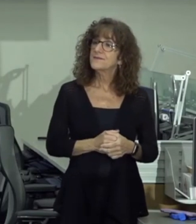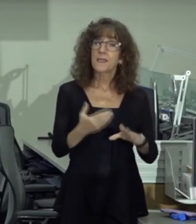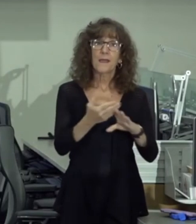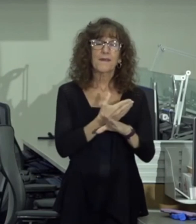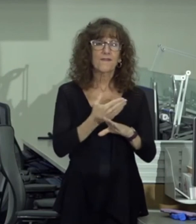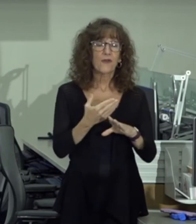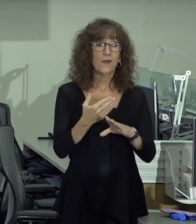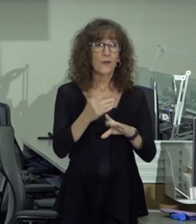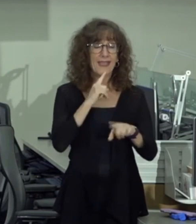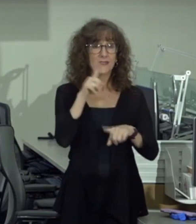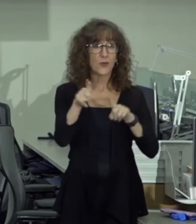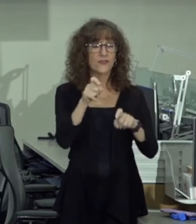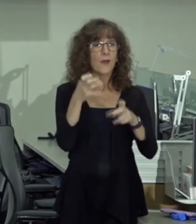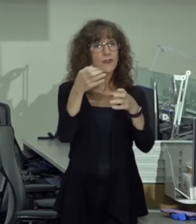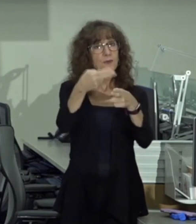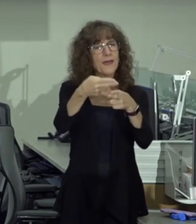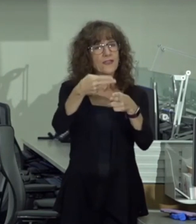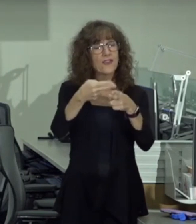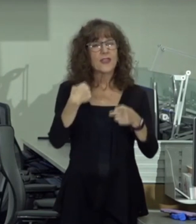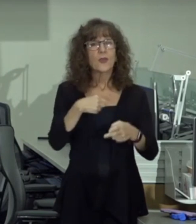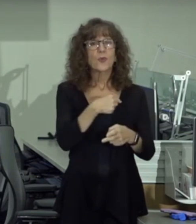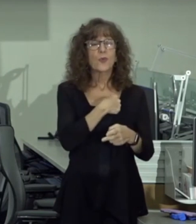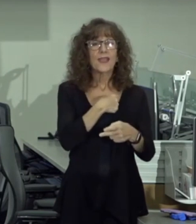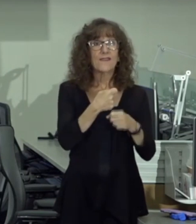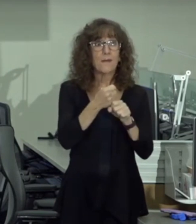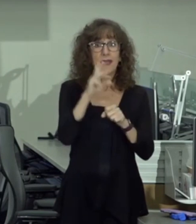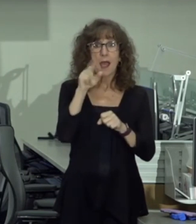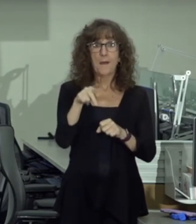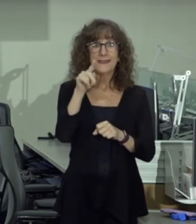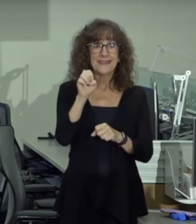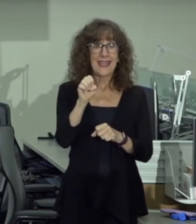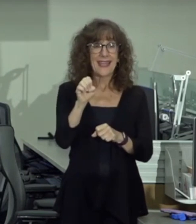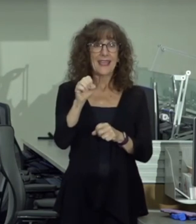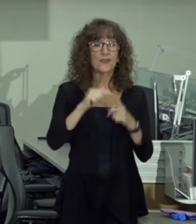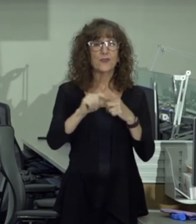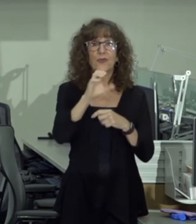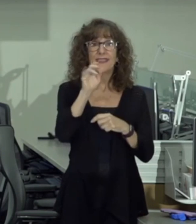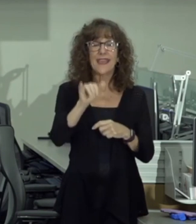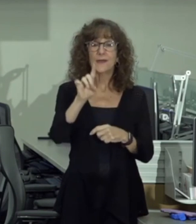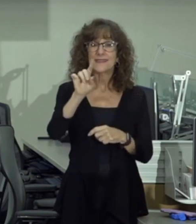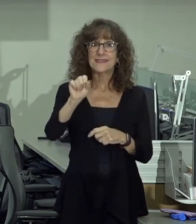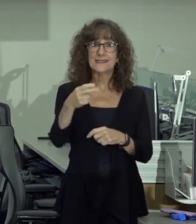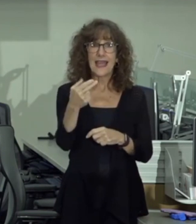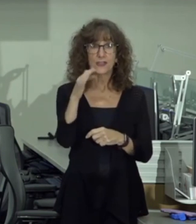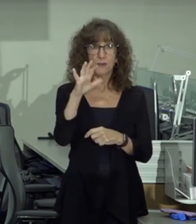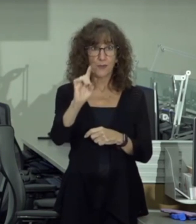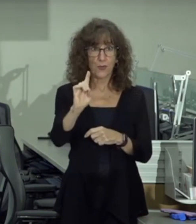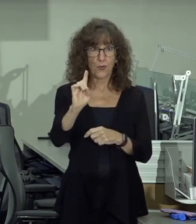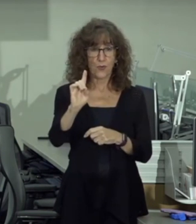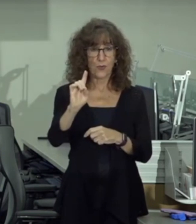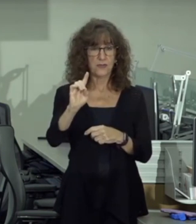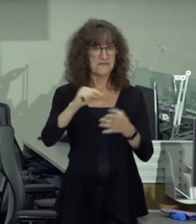before we take questions, I do want to mention that we have made an update to our county's dashboard earlier this week that